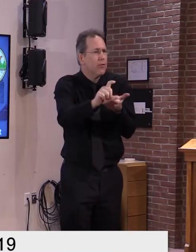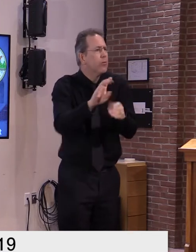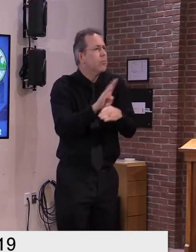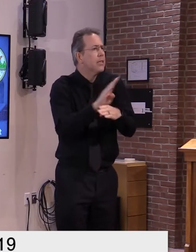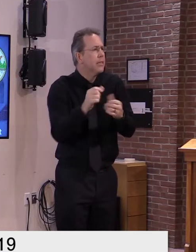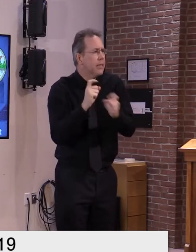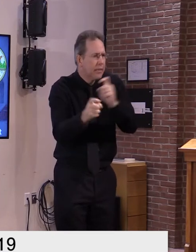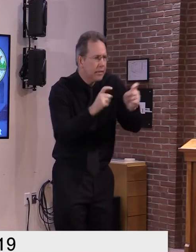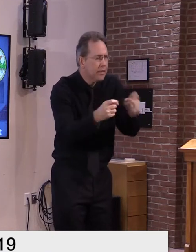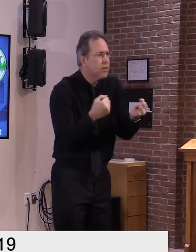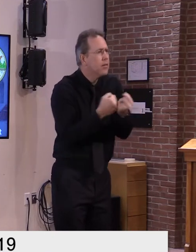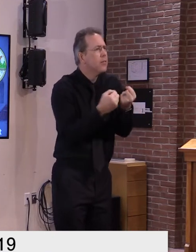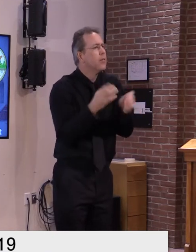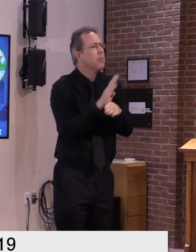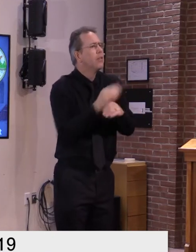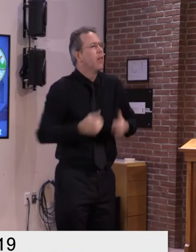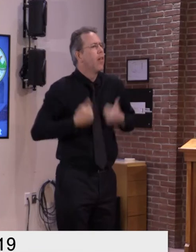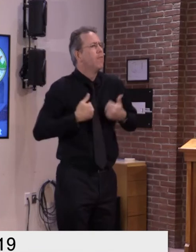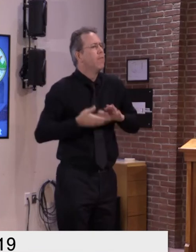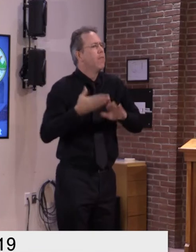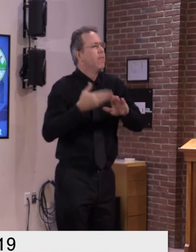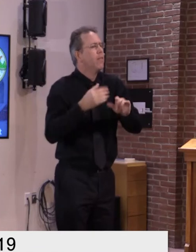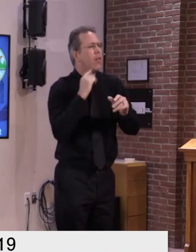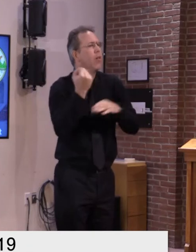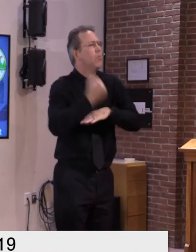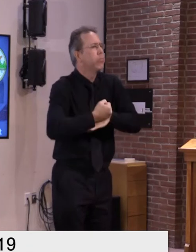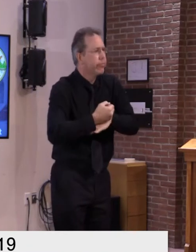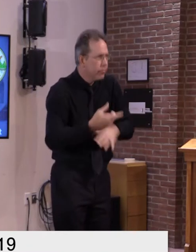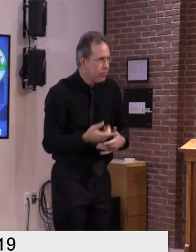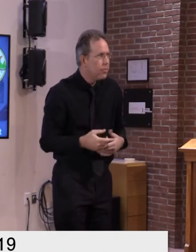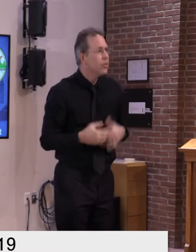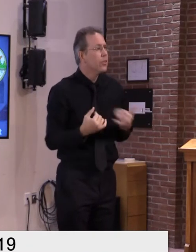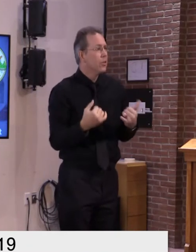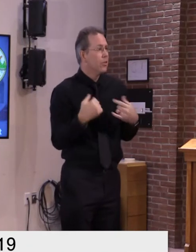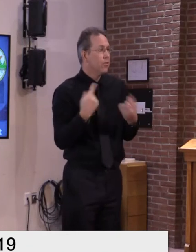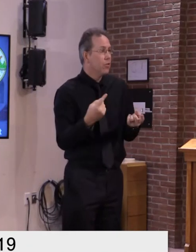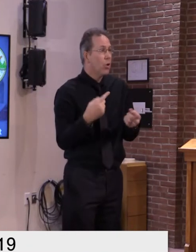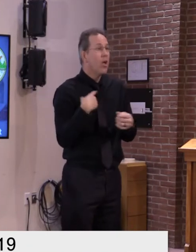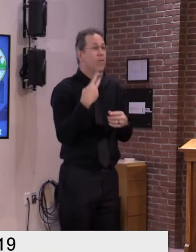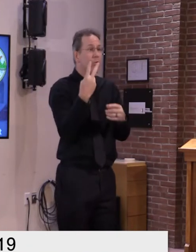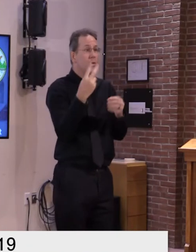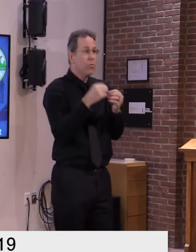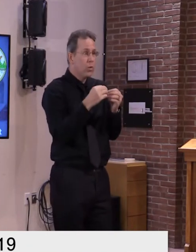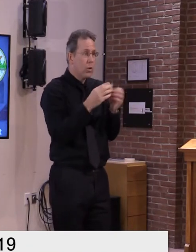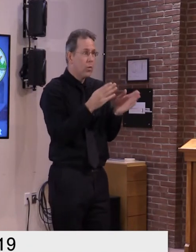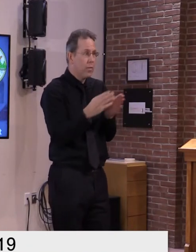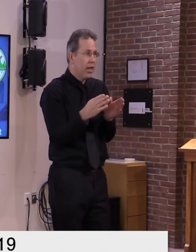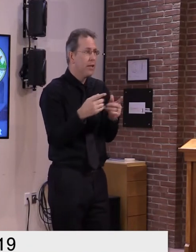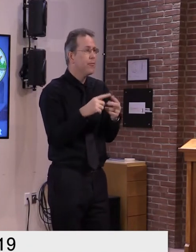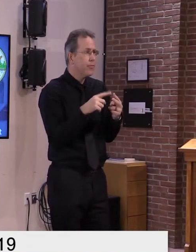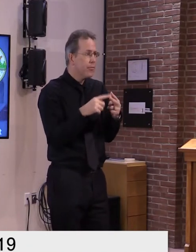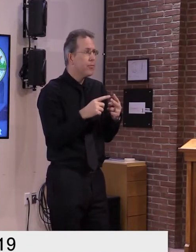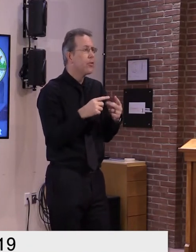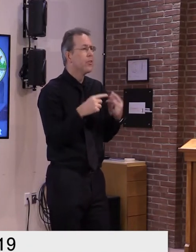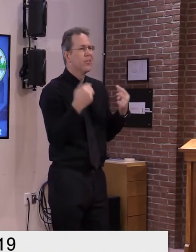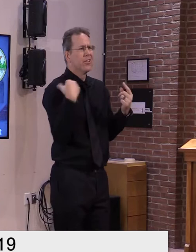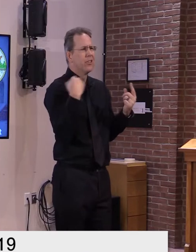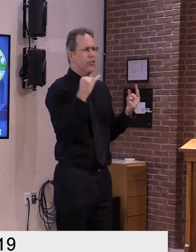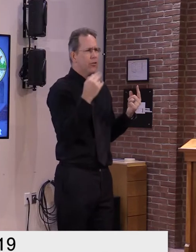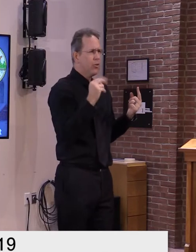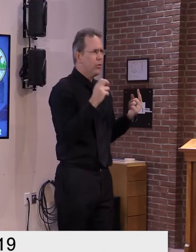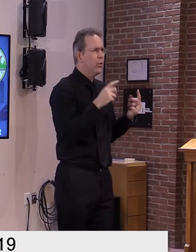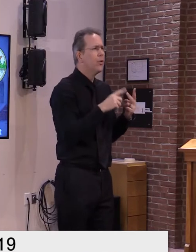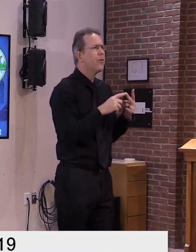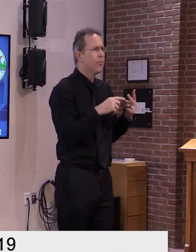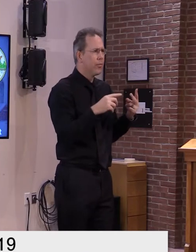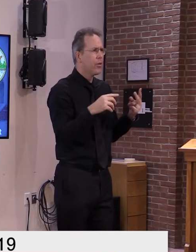pandemic. We proposed two more relief packages in June and August, offering grants and programs